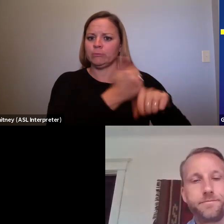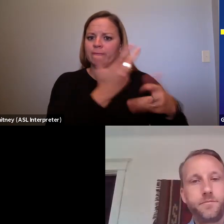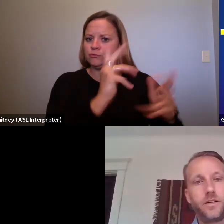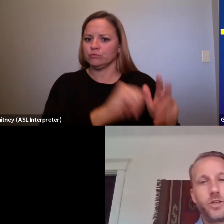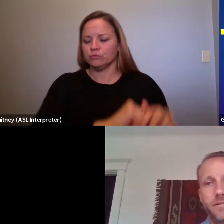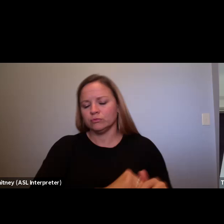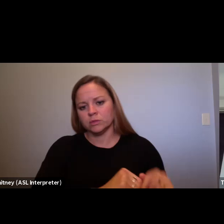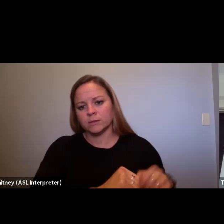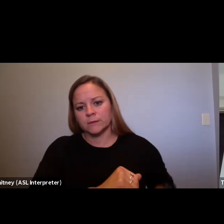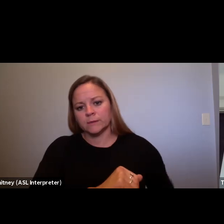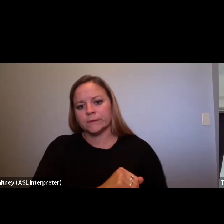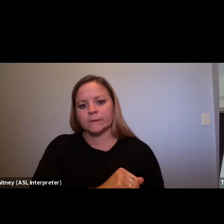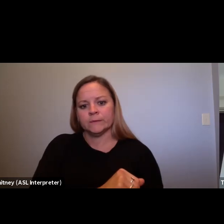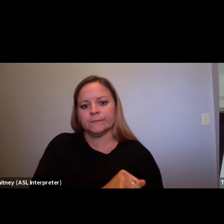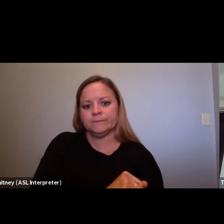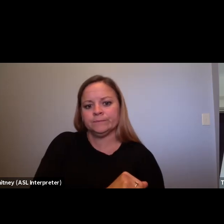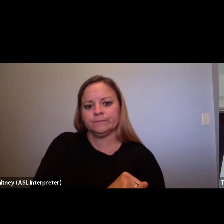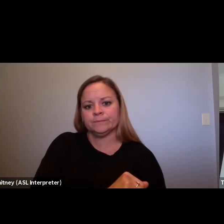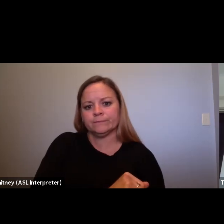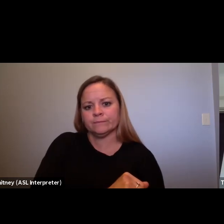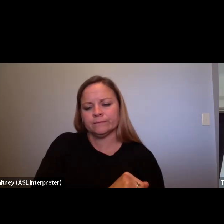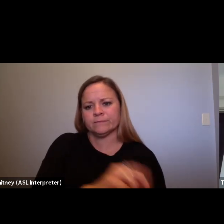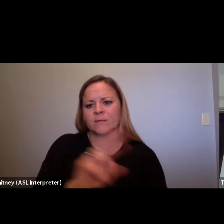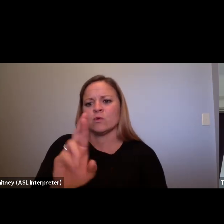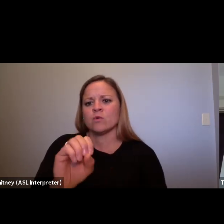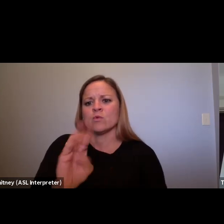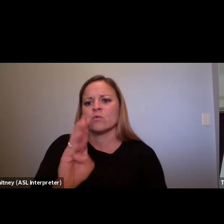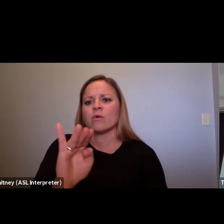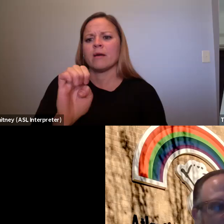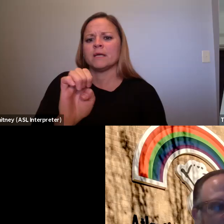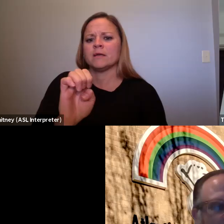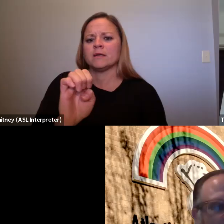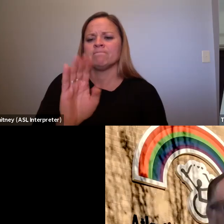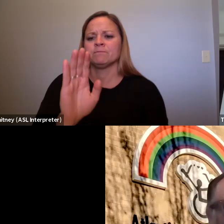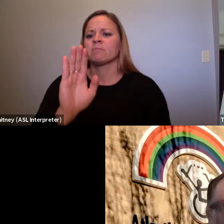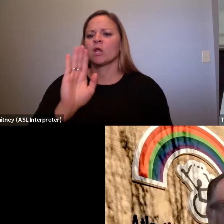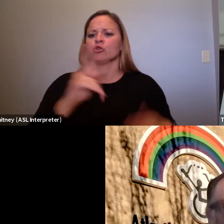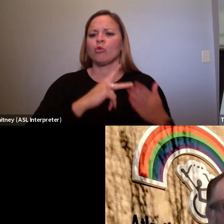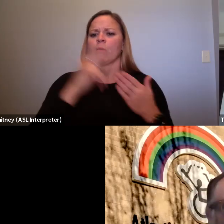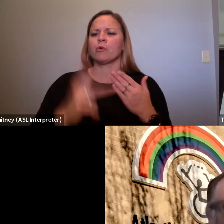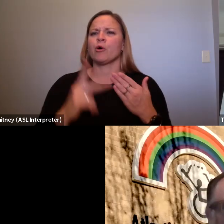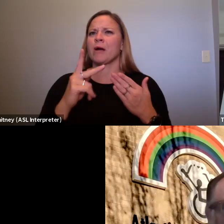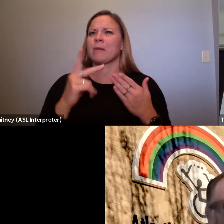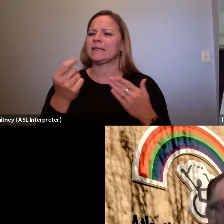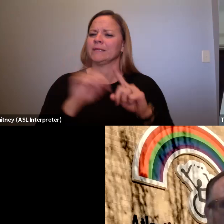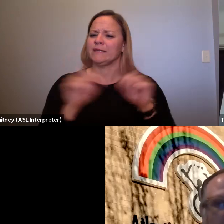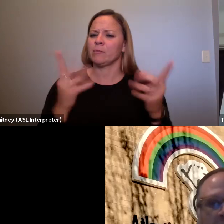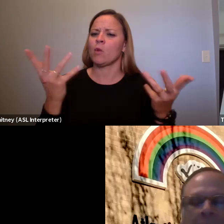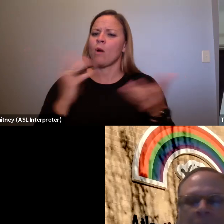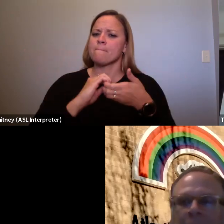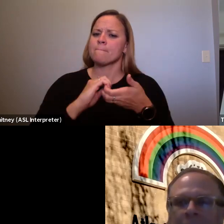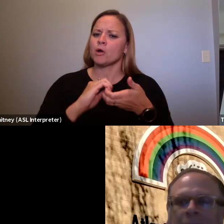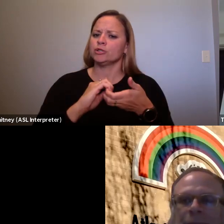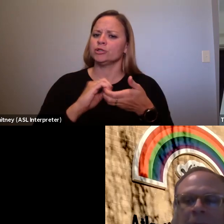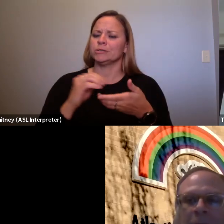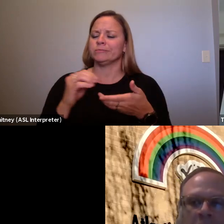Great. Thank you, Gina. So coming to you, Robbie, I mean, your journey, your program looks a little bit different, but what partnerships have